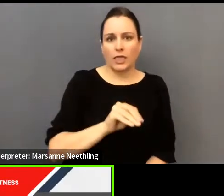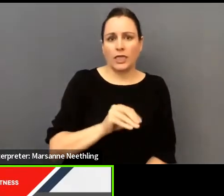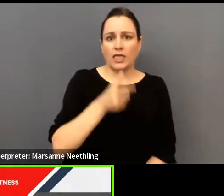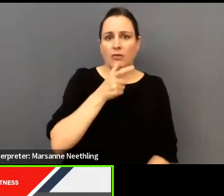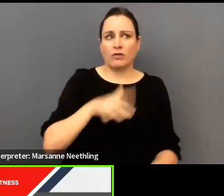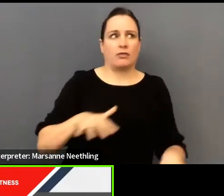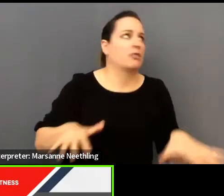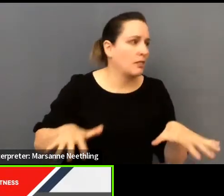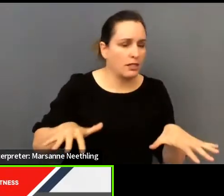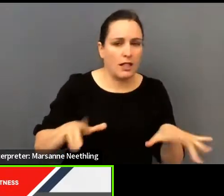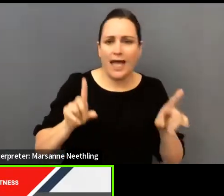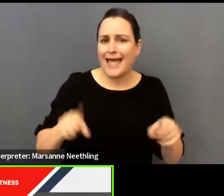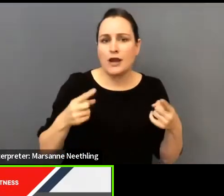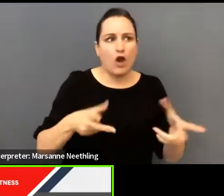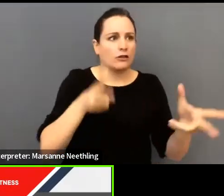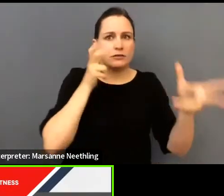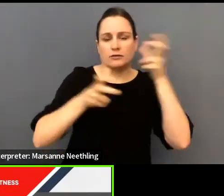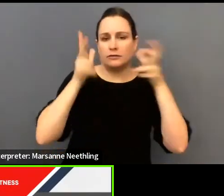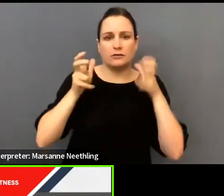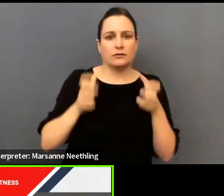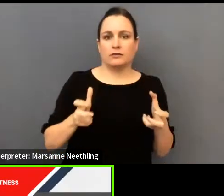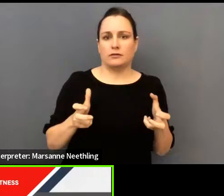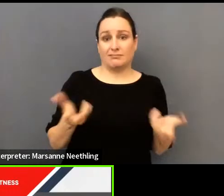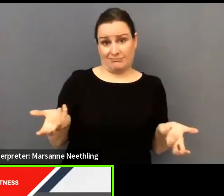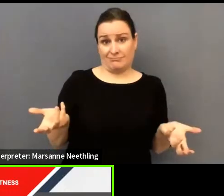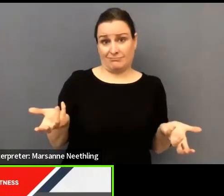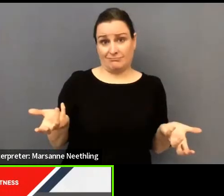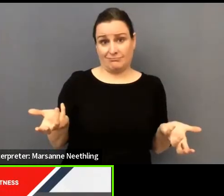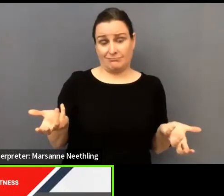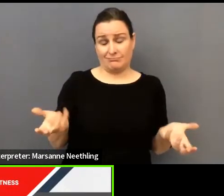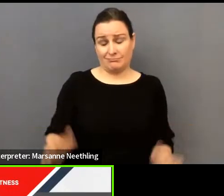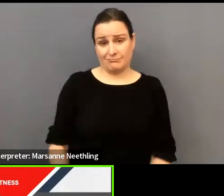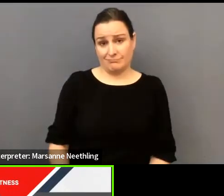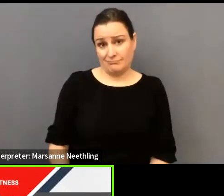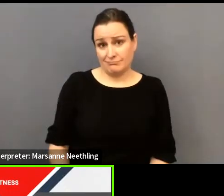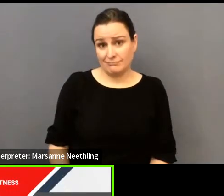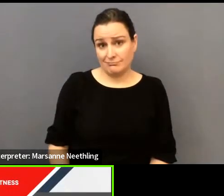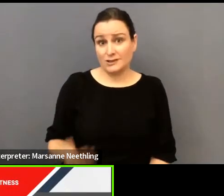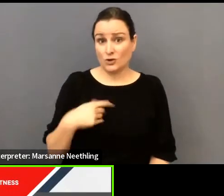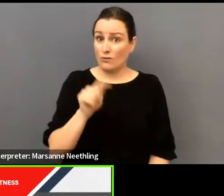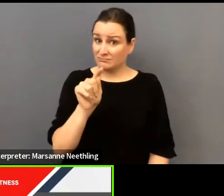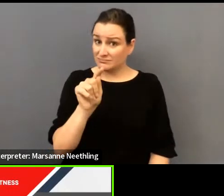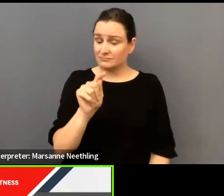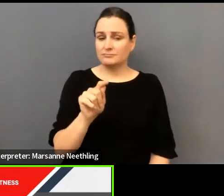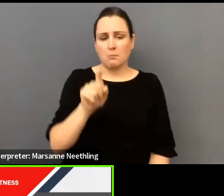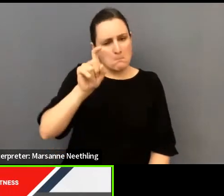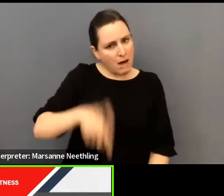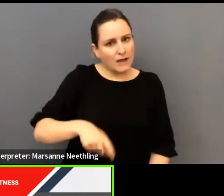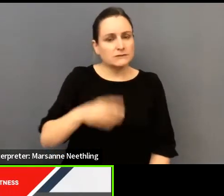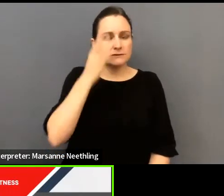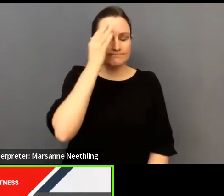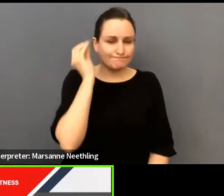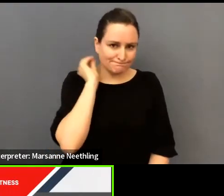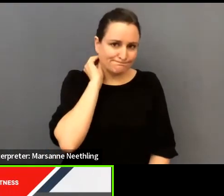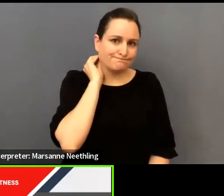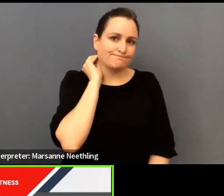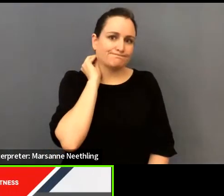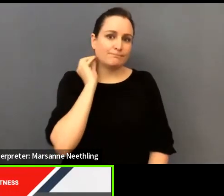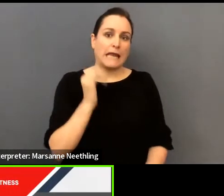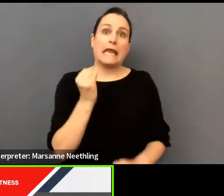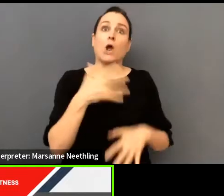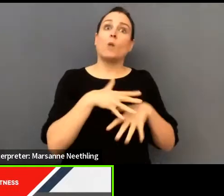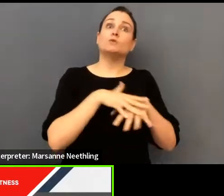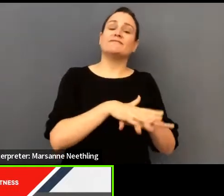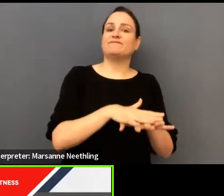cannot get any input. Right. So that I think has to be kept in mind when we're talking about inclusive